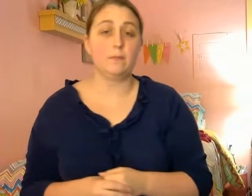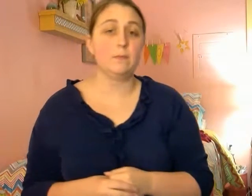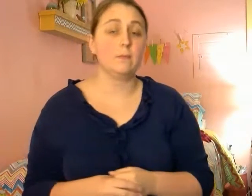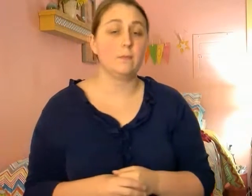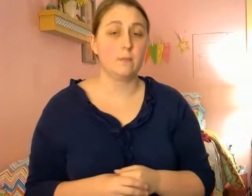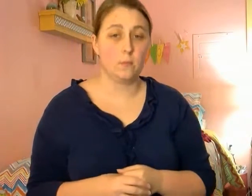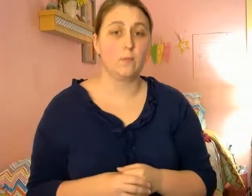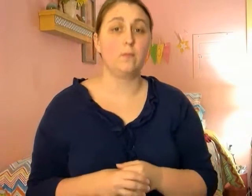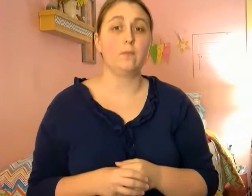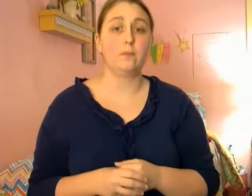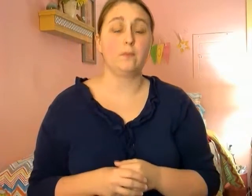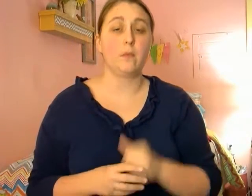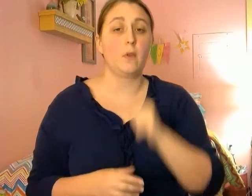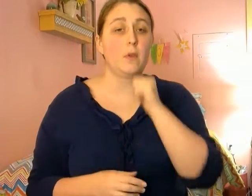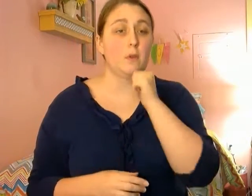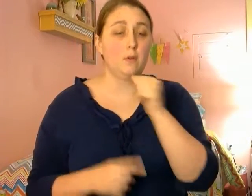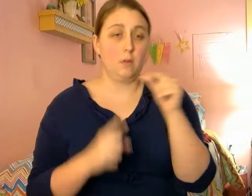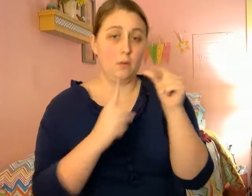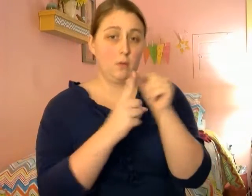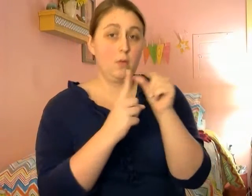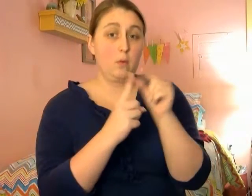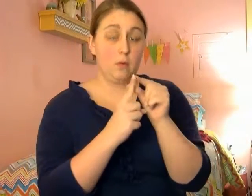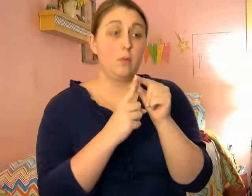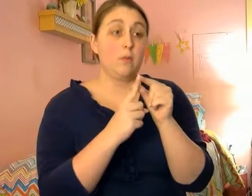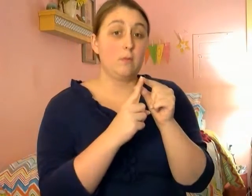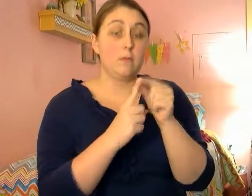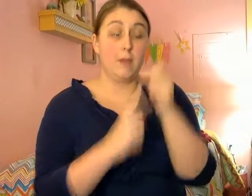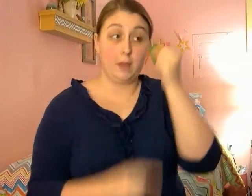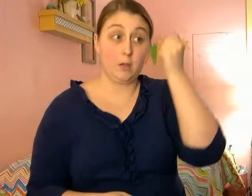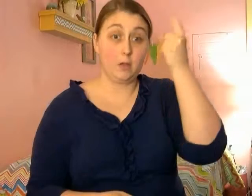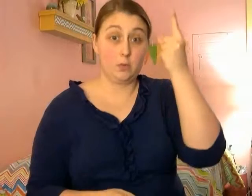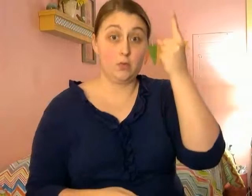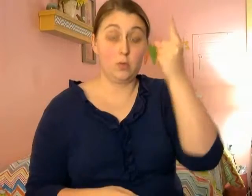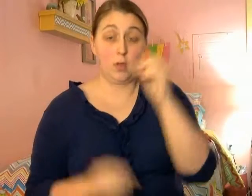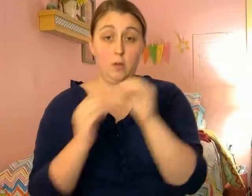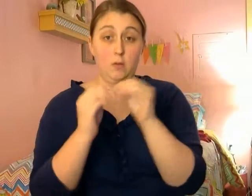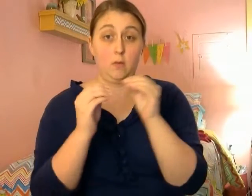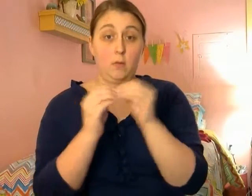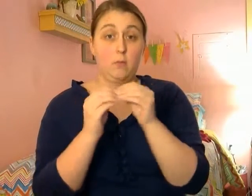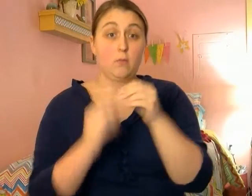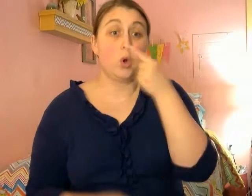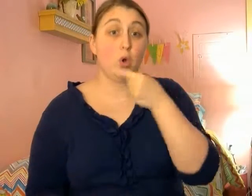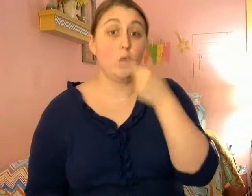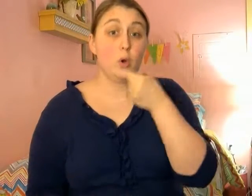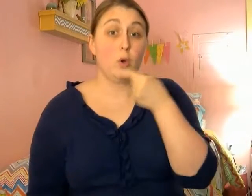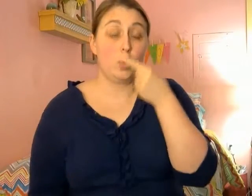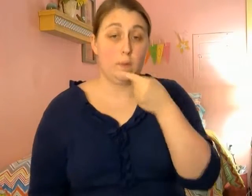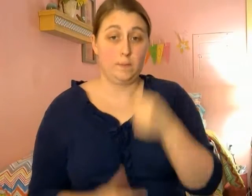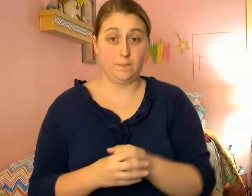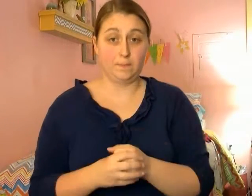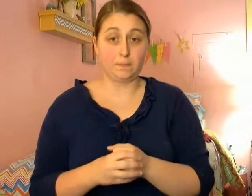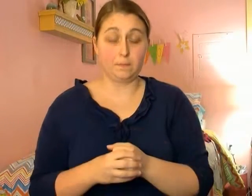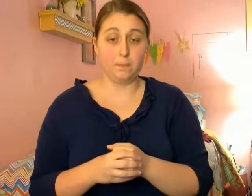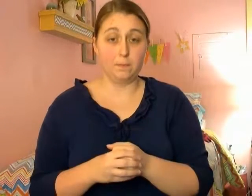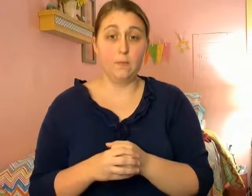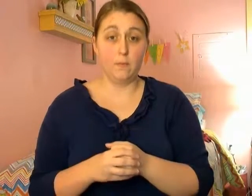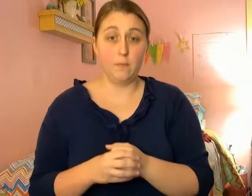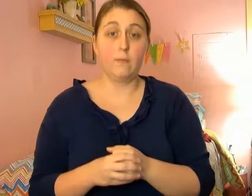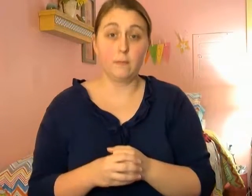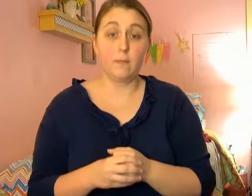terms, the students can gain a lot more control over their own pronunciation. And it gives us a common vocabulary to use in